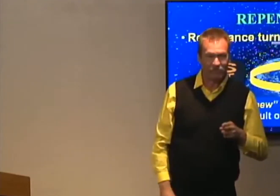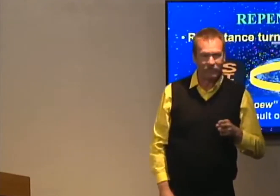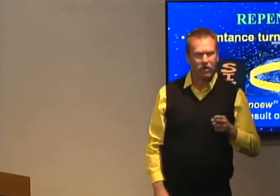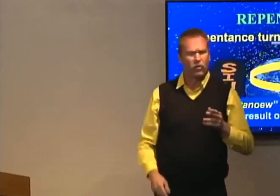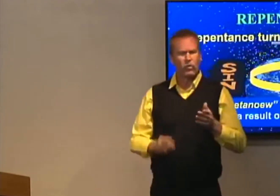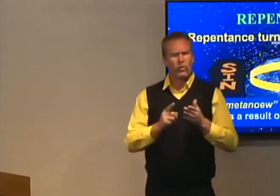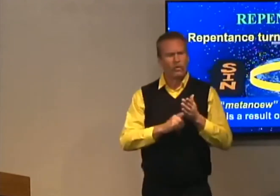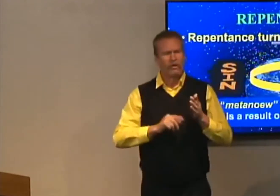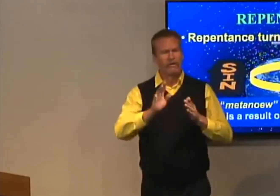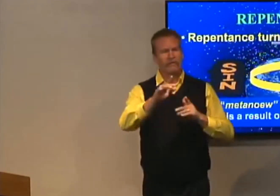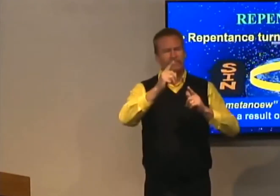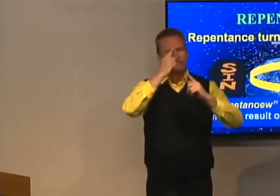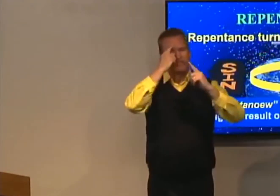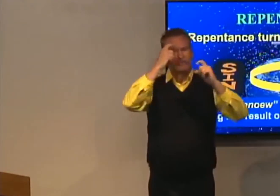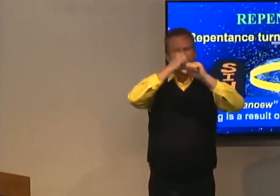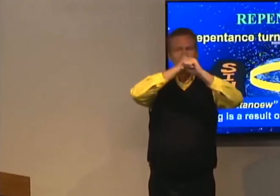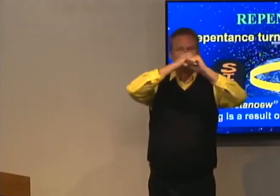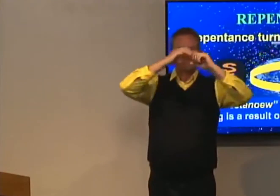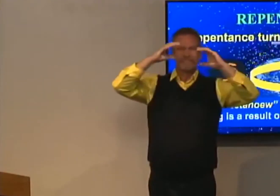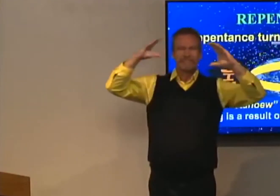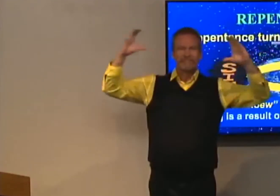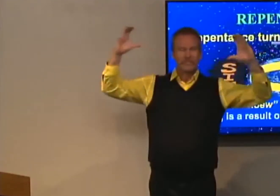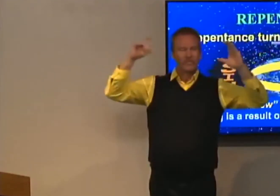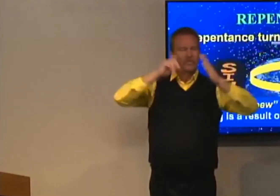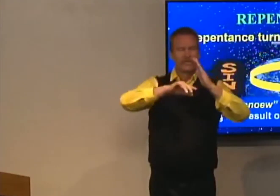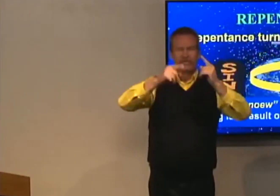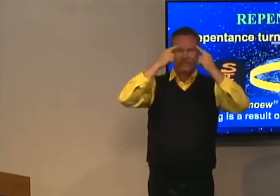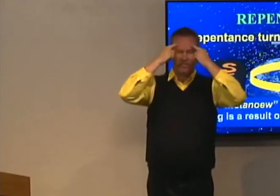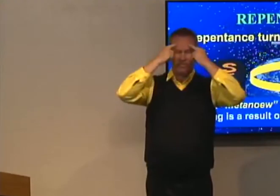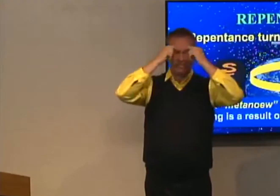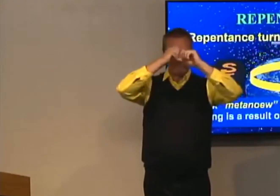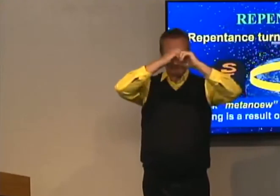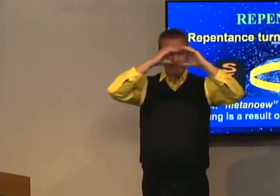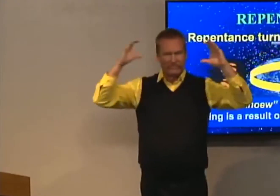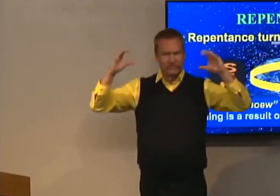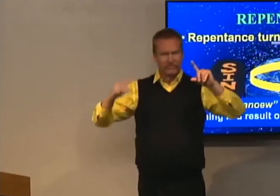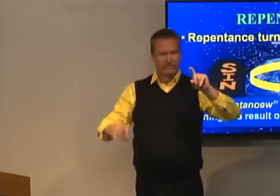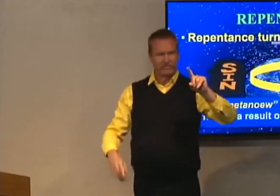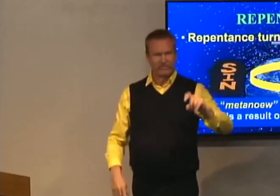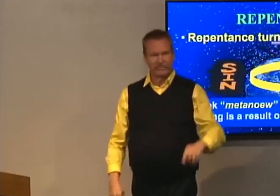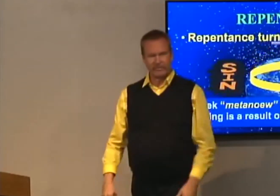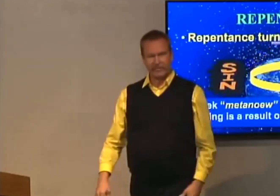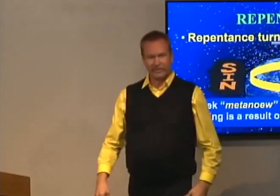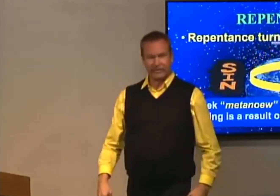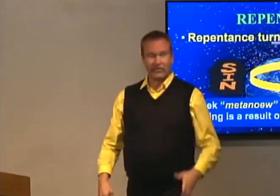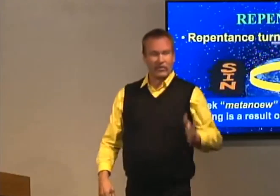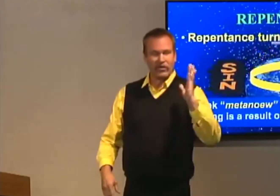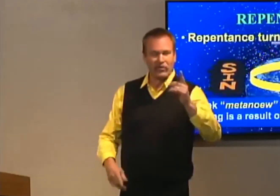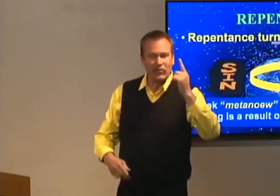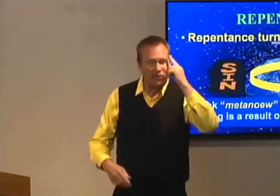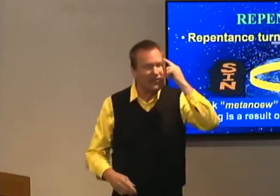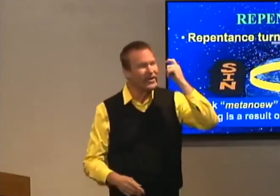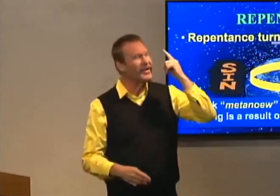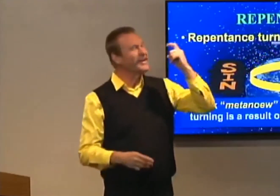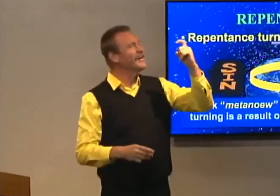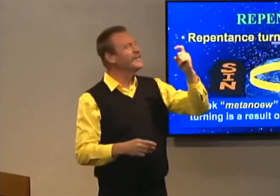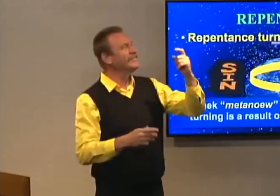Wow, this means your life is short. Consider if that happened to you. What would you do? What would you think? What are